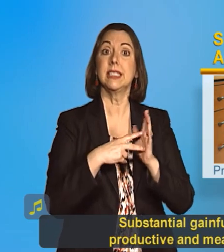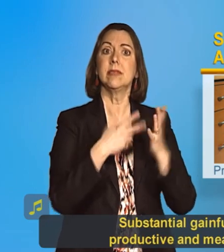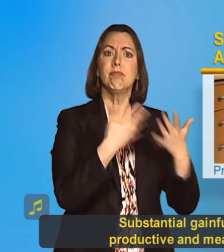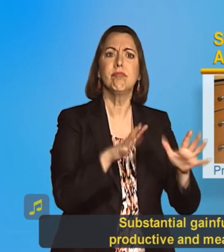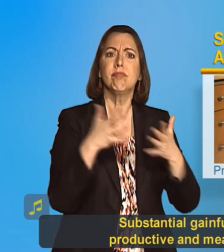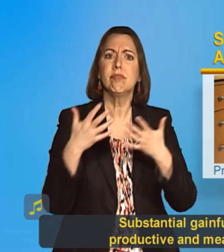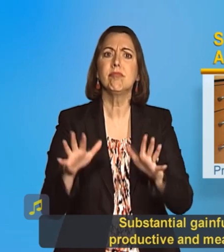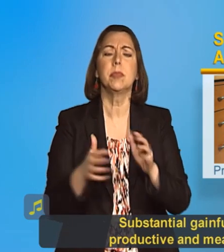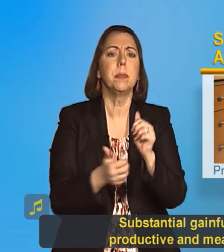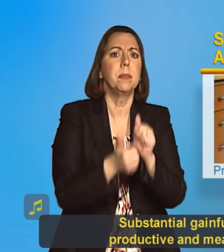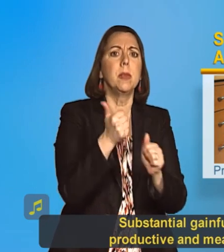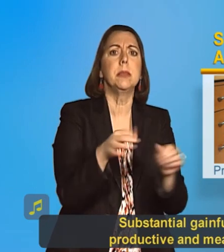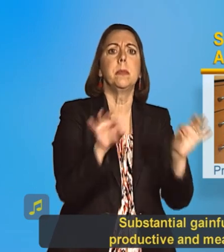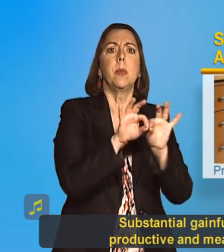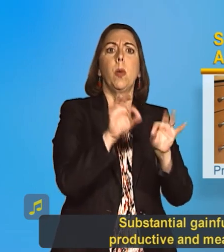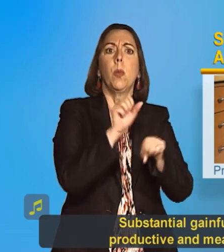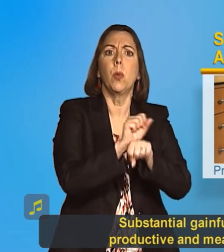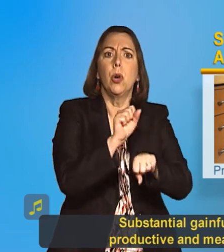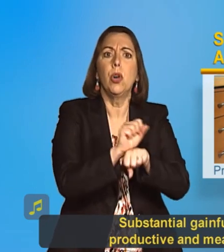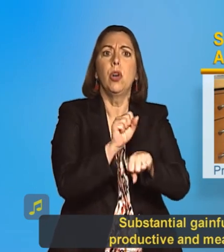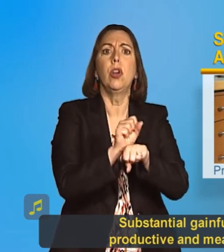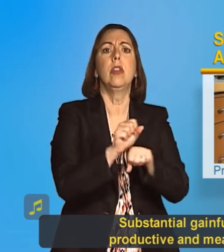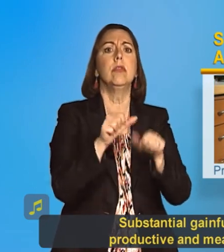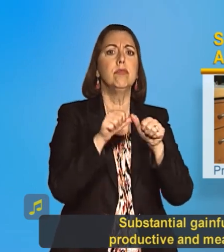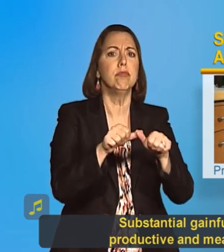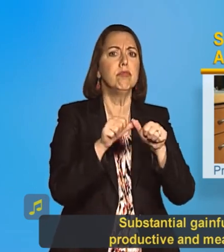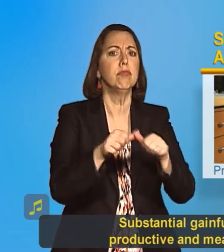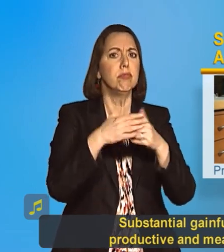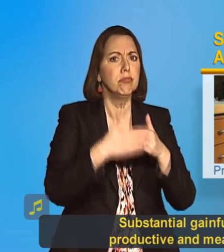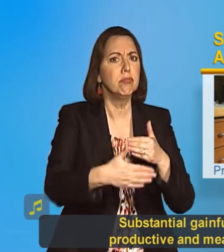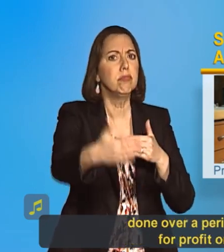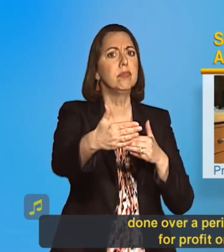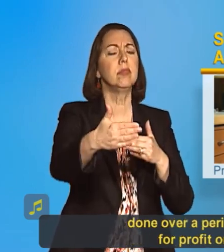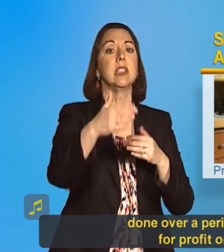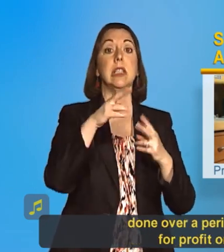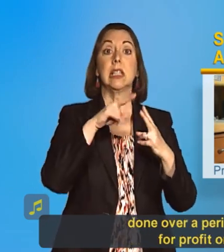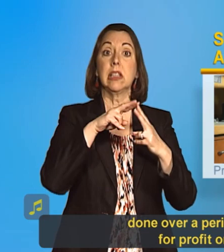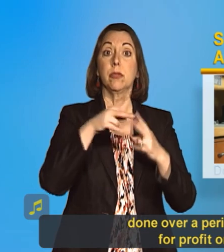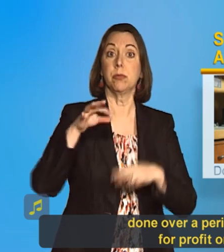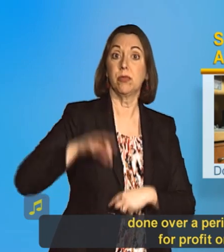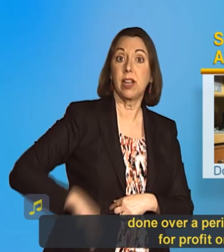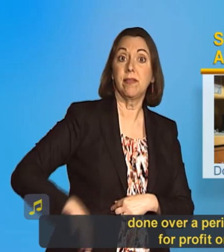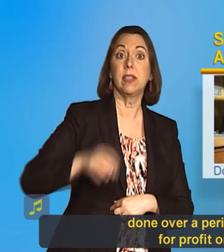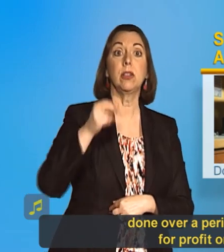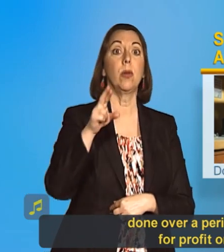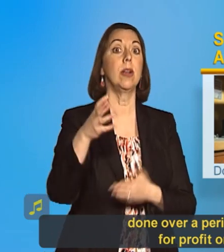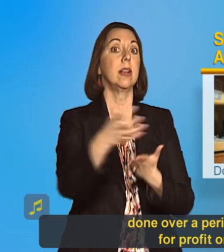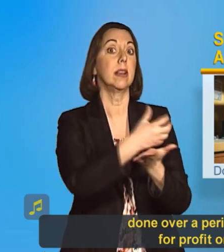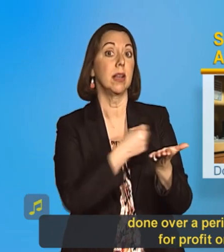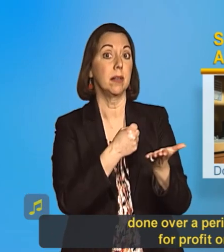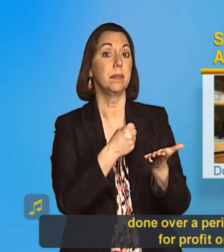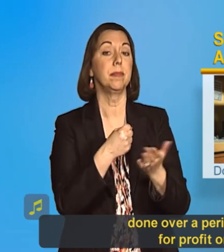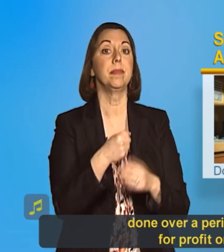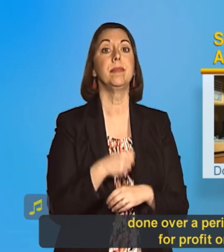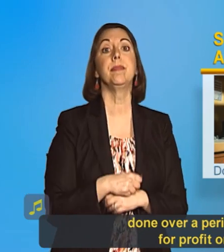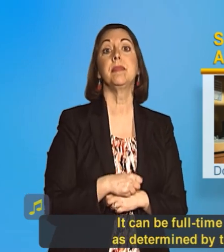Substantial gainful activity is productive and meaningful work done over a period of time for profit or pay. It can